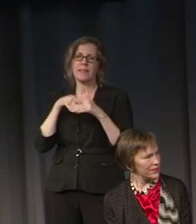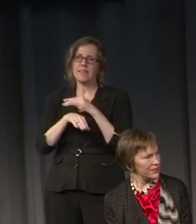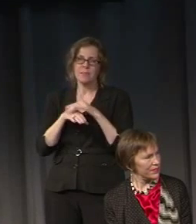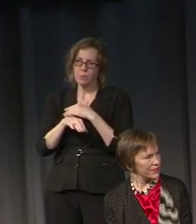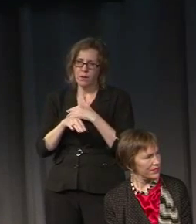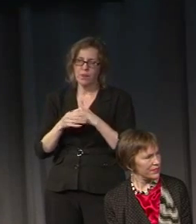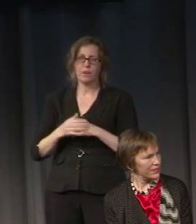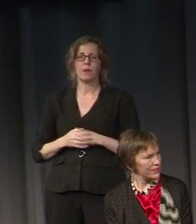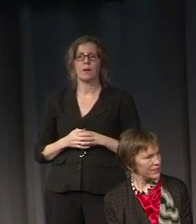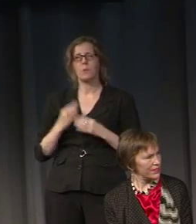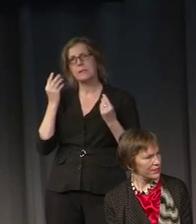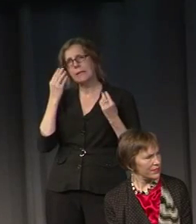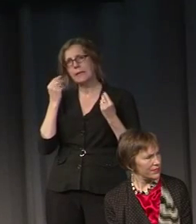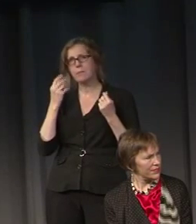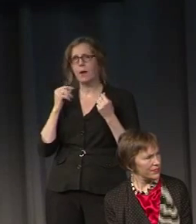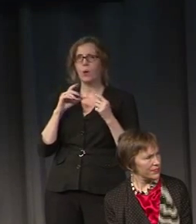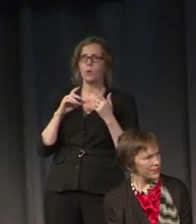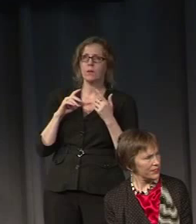human tetrachromat.